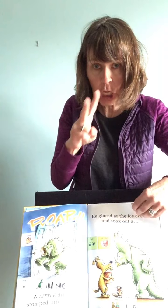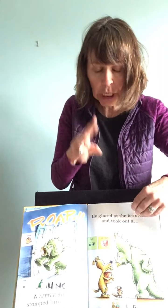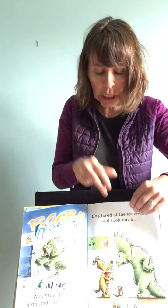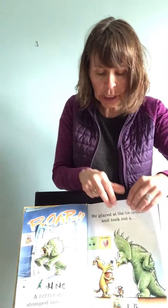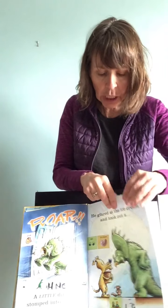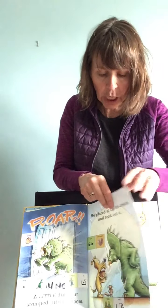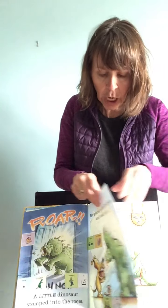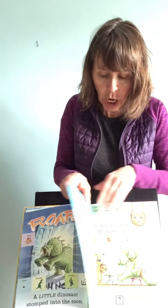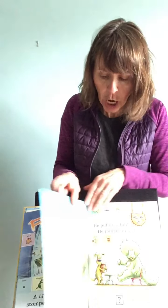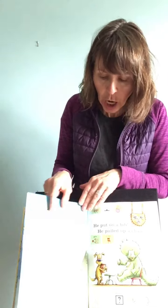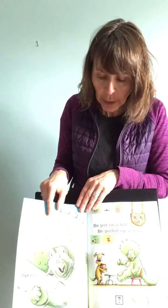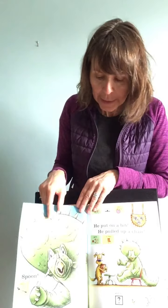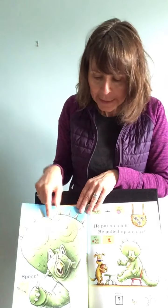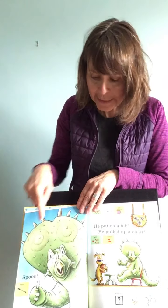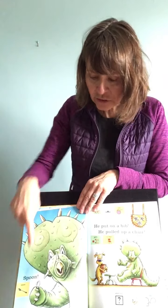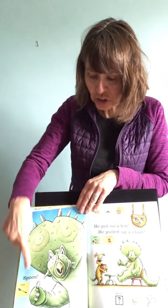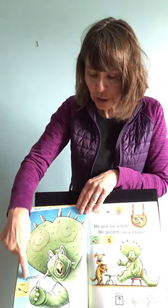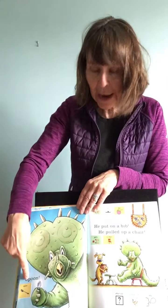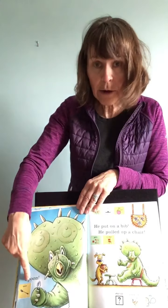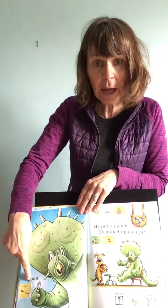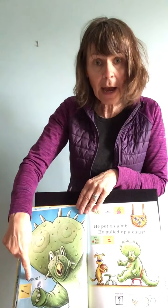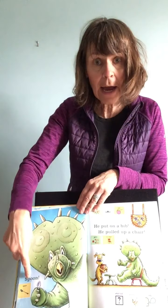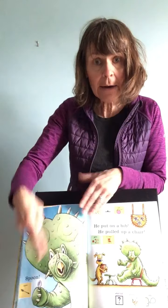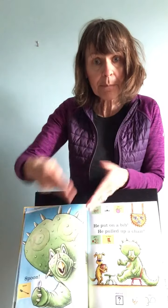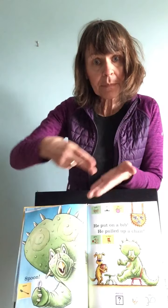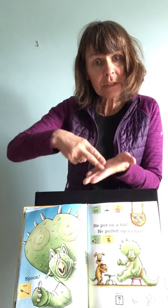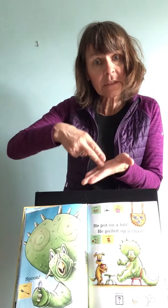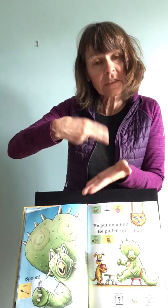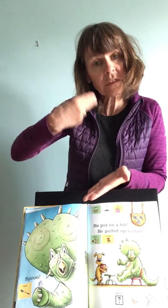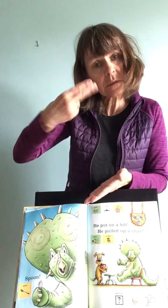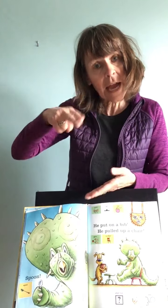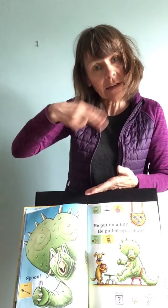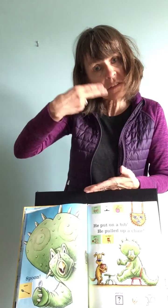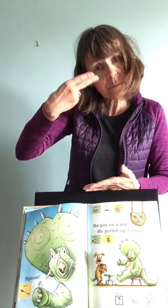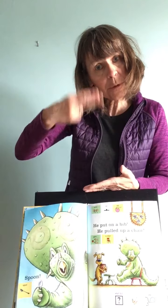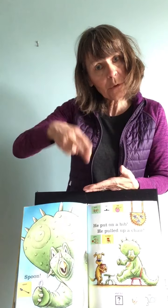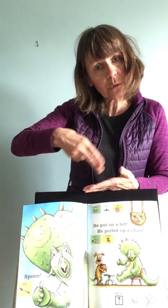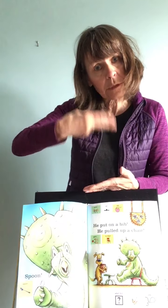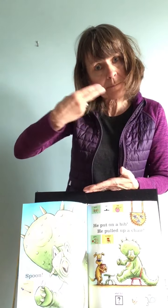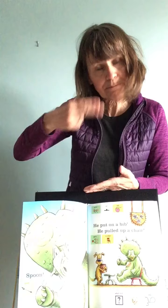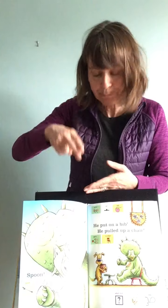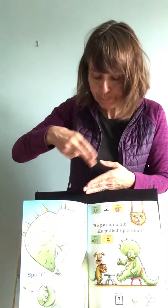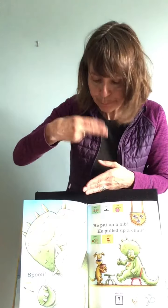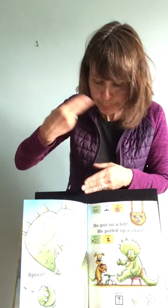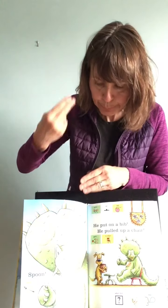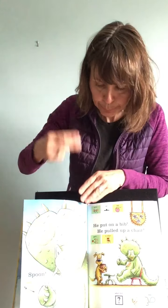look. He took out a spoon.